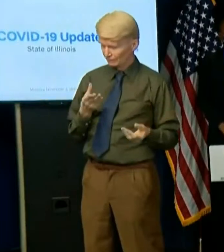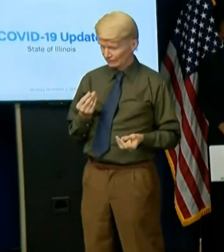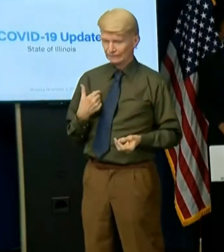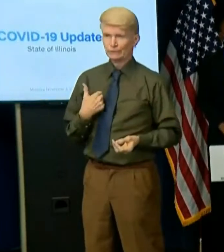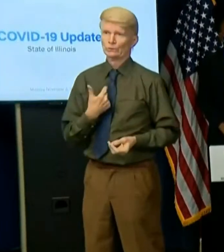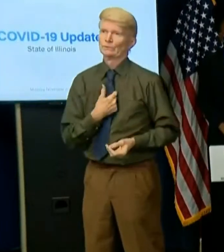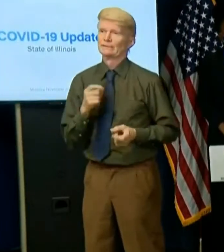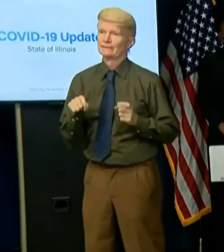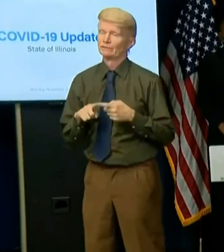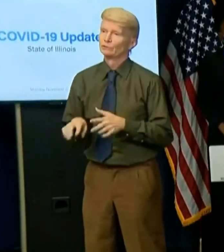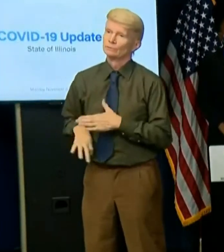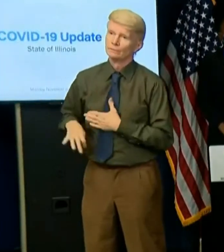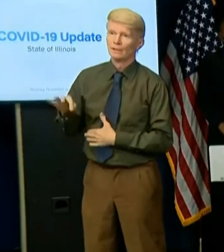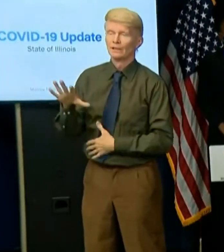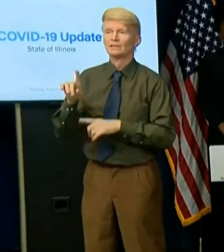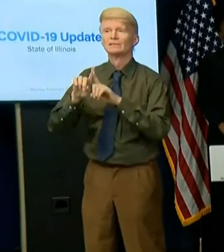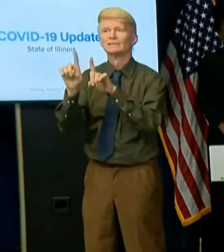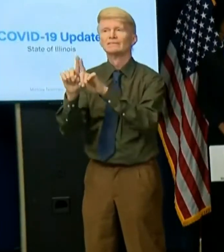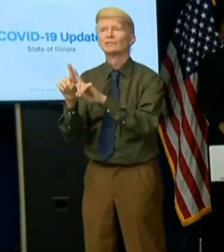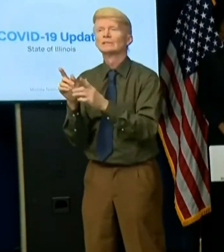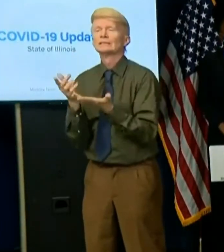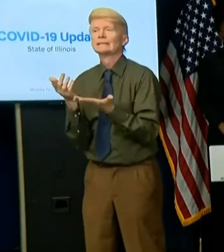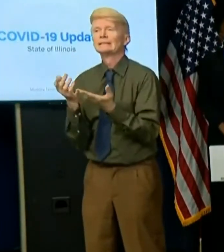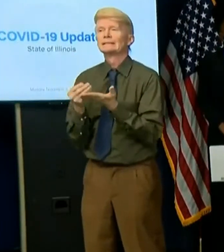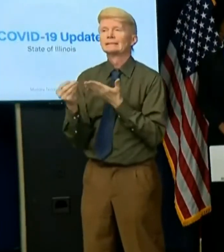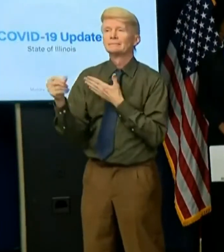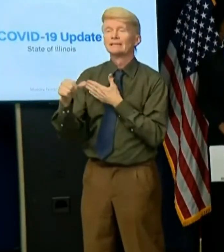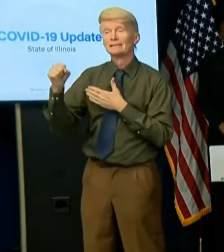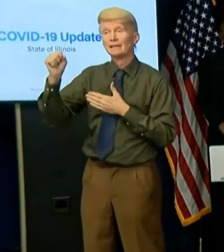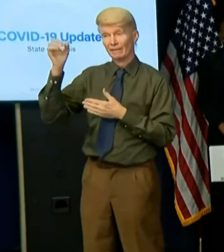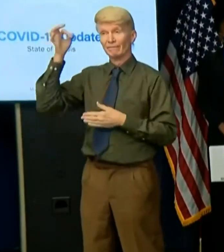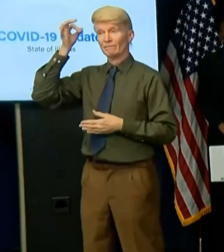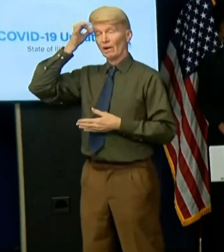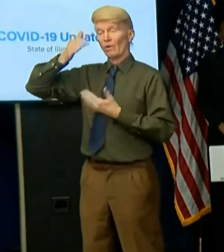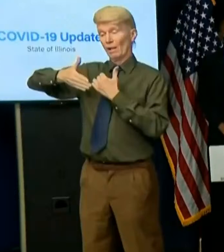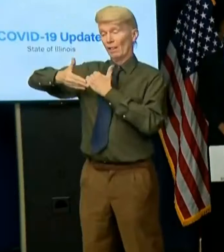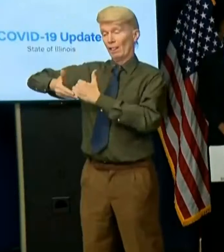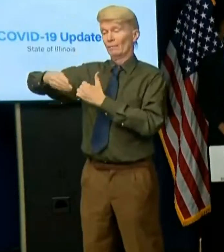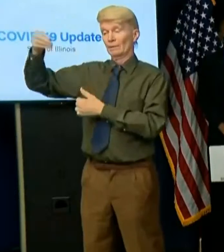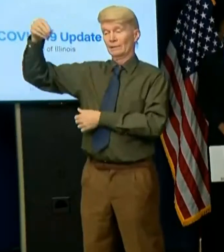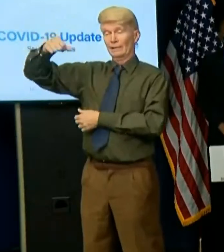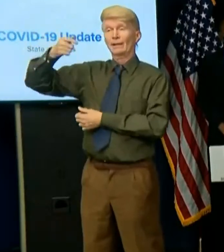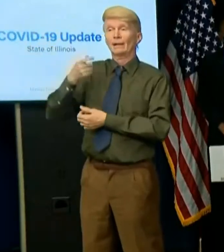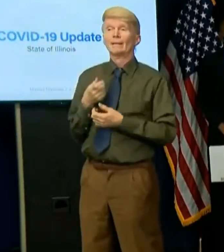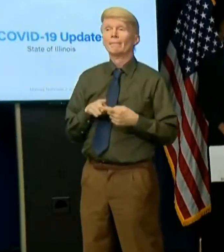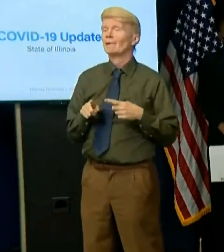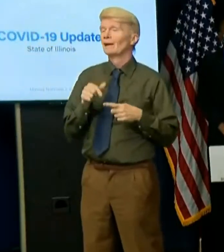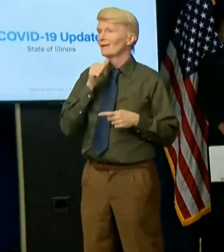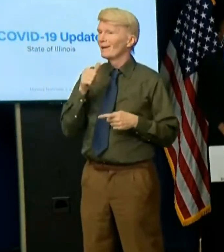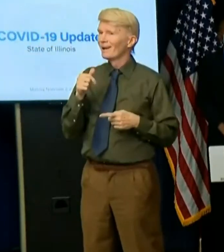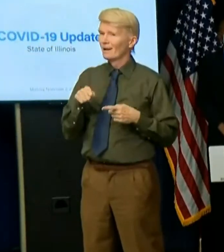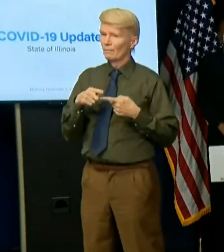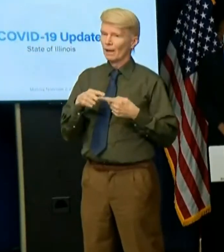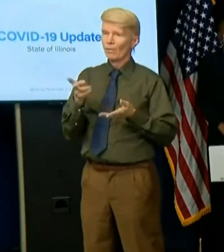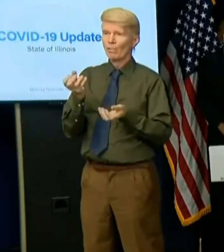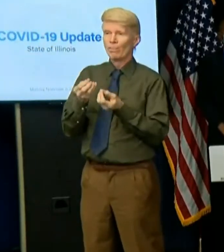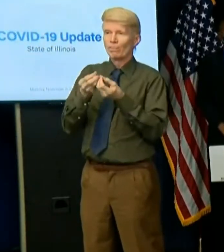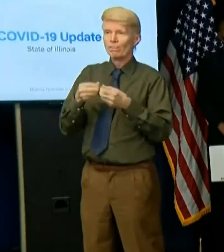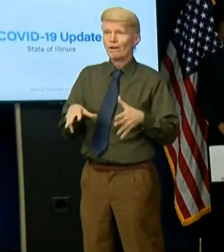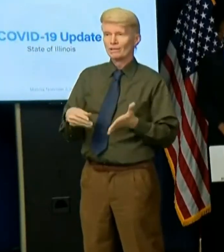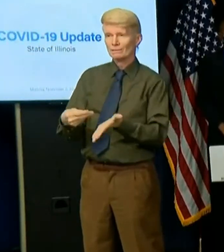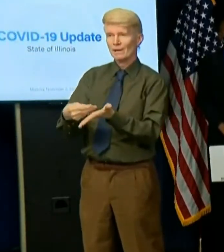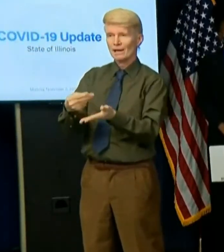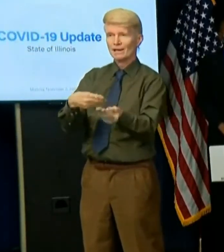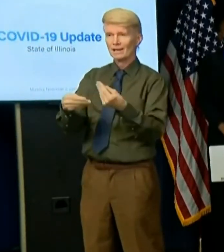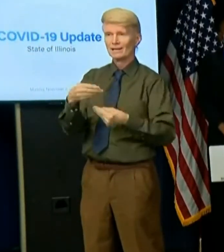not insignificant expenses. Although the federal government has helped with some of the expenses, but not with replacement of revenues